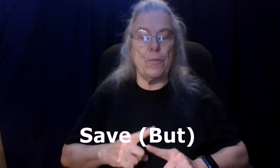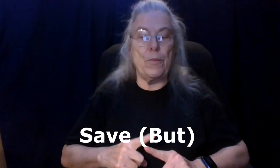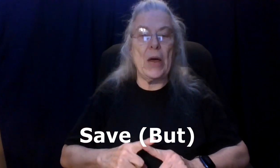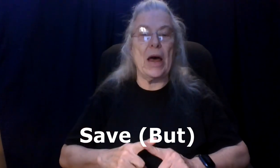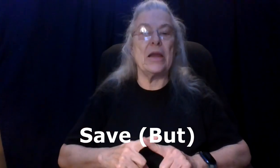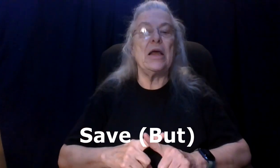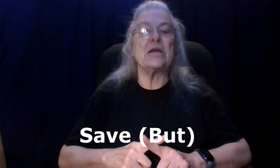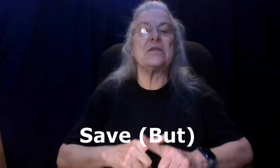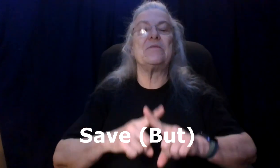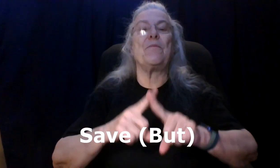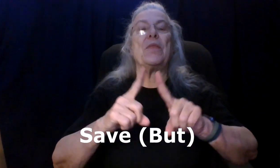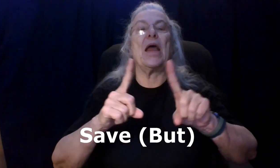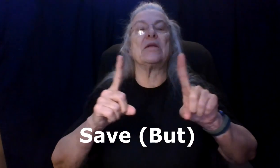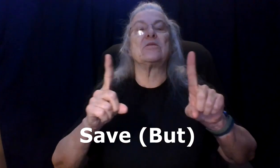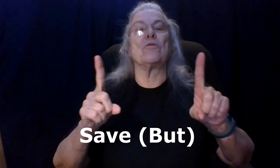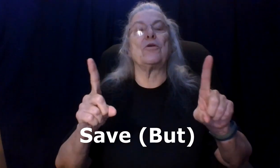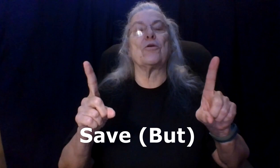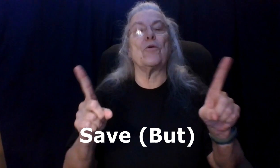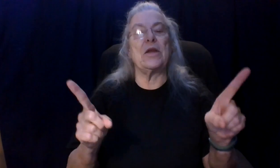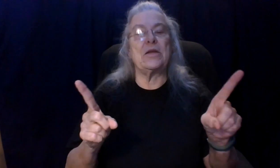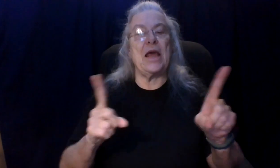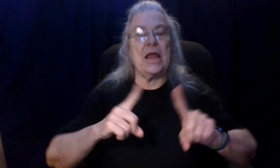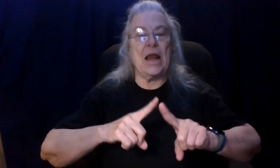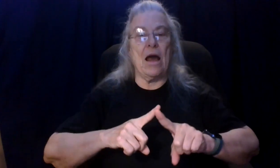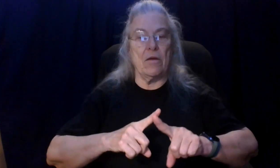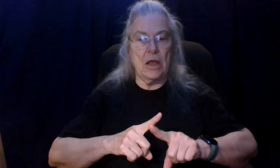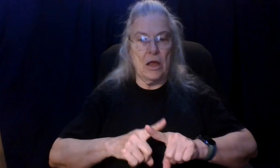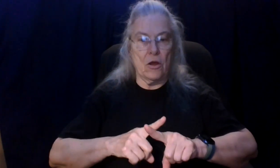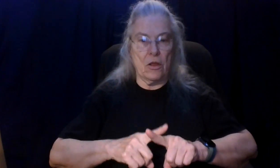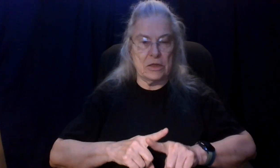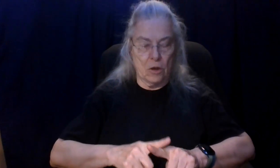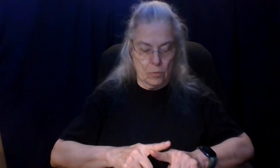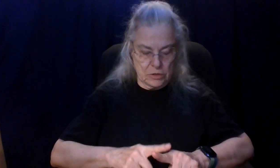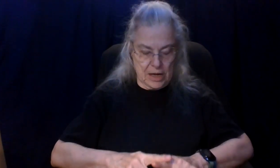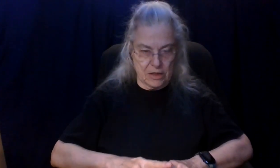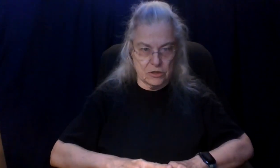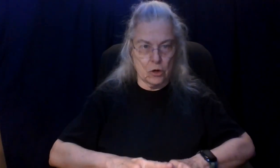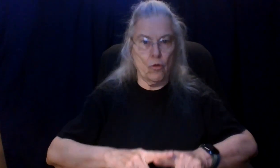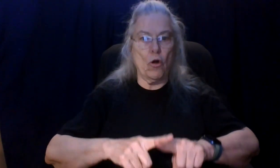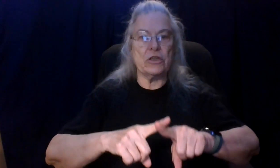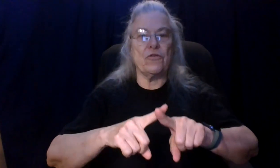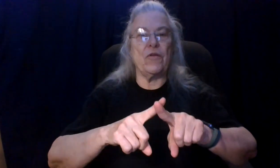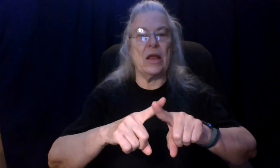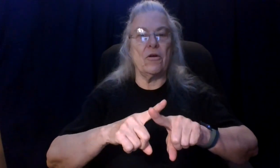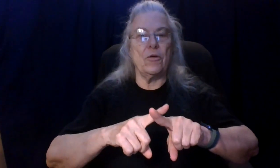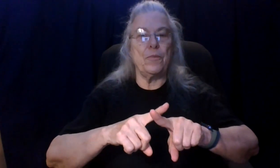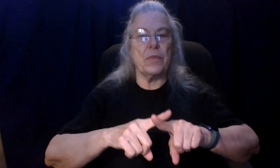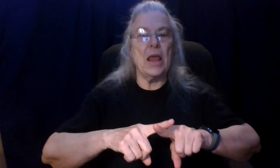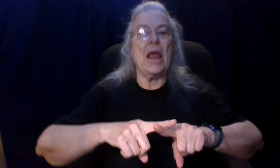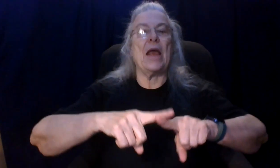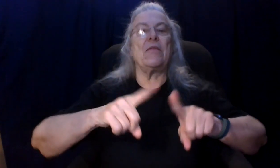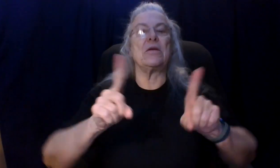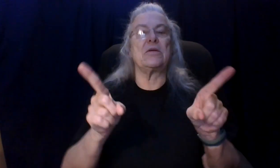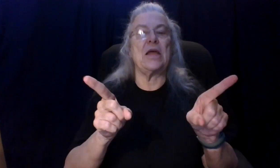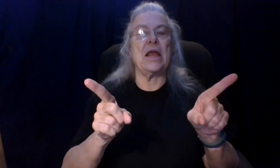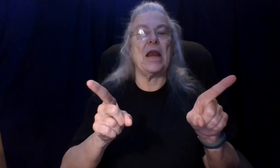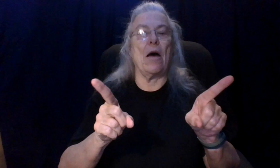but. And so you're going to take it out. It's almost like there's a crossed finger and then take it out.